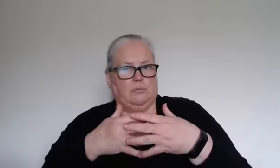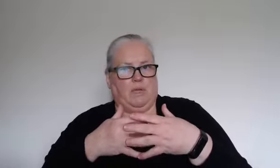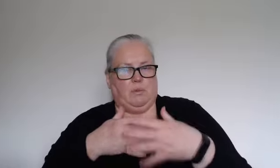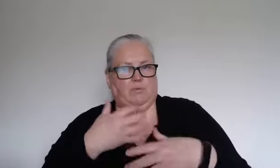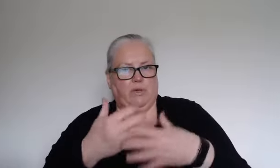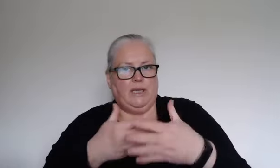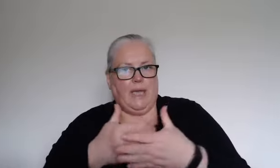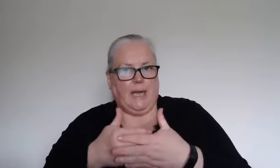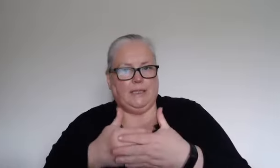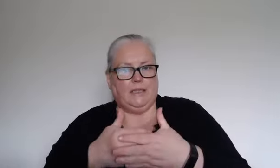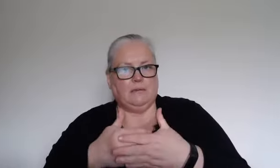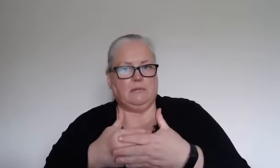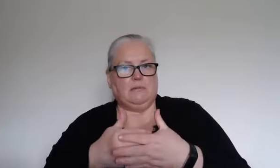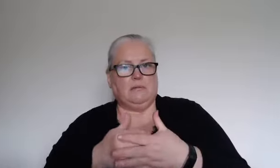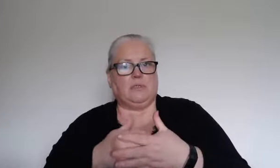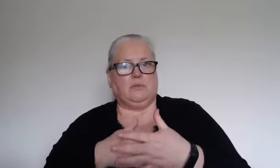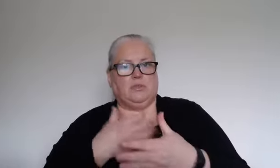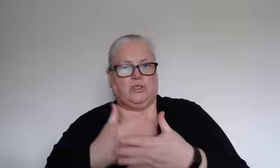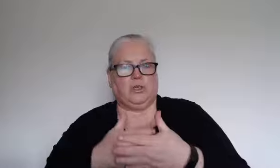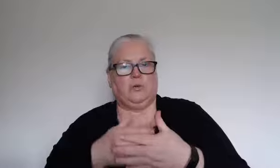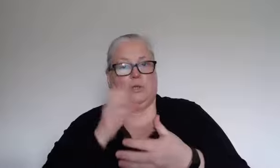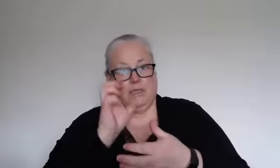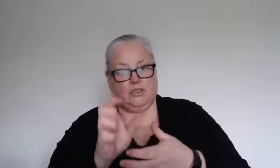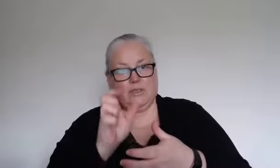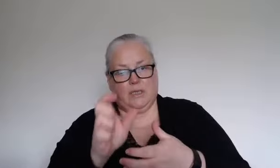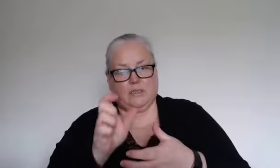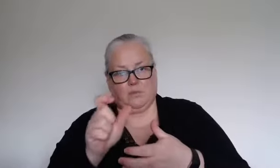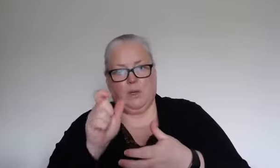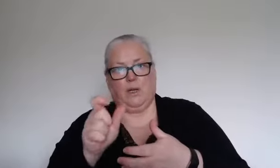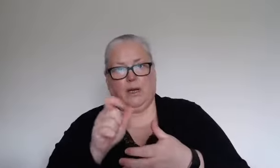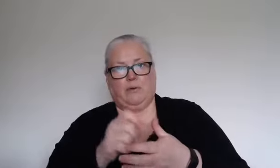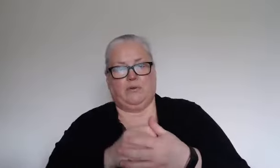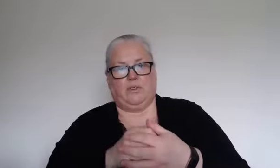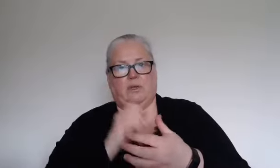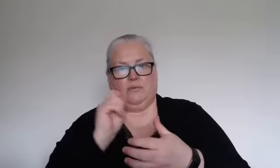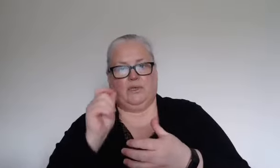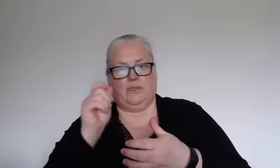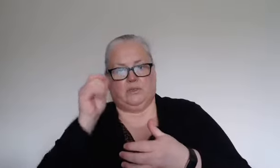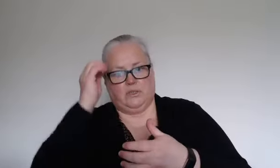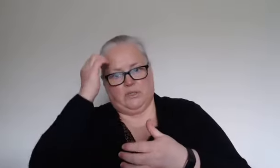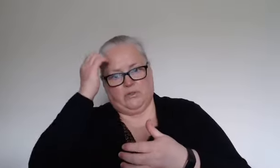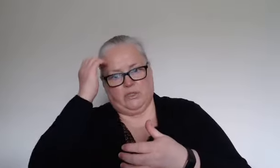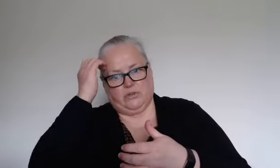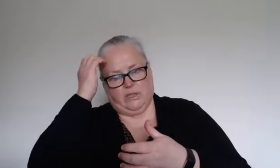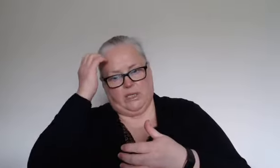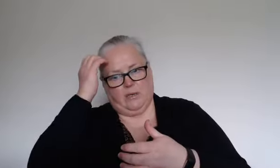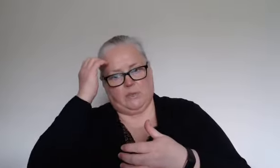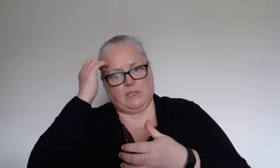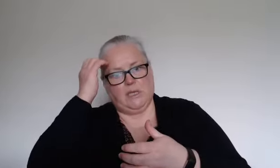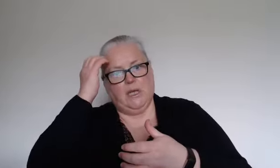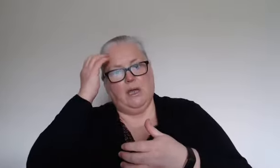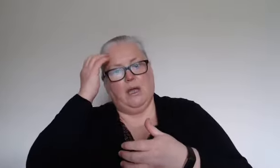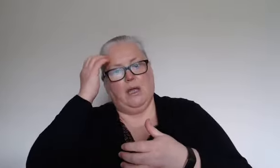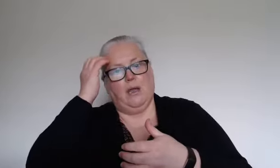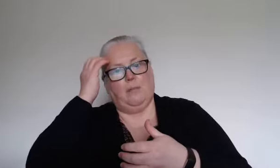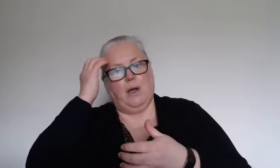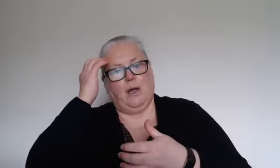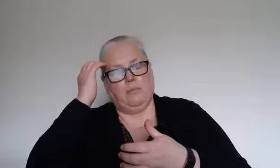maybe regaining some control in just this small area of your life, in your dietary and drinking habits. I'm